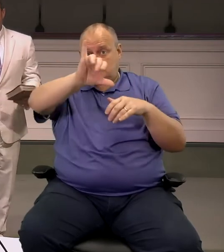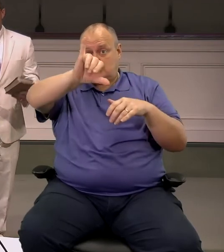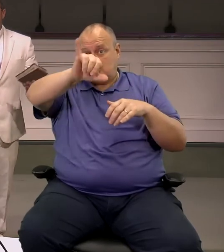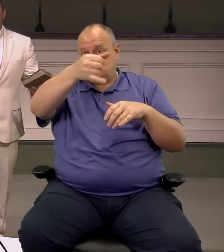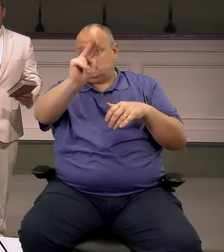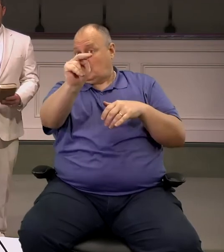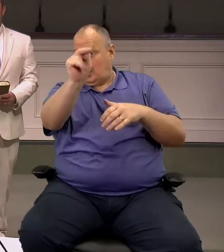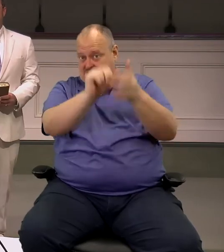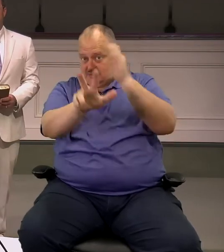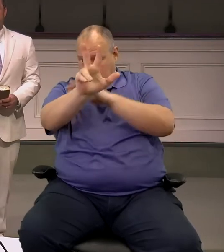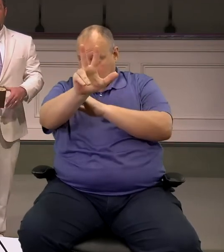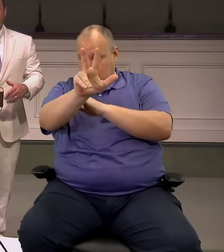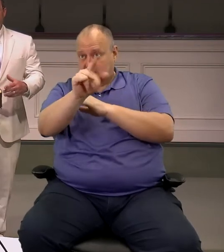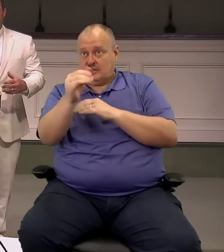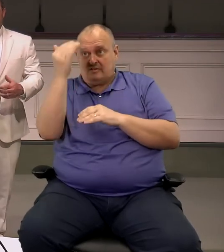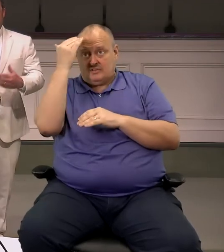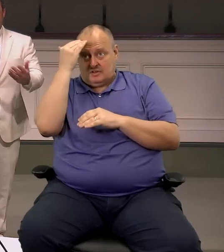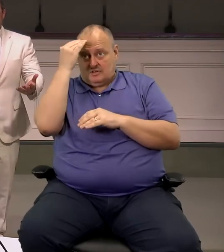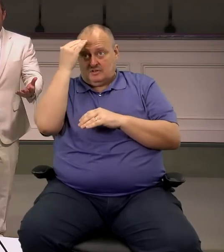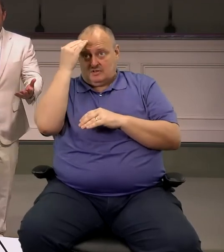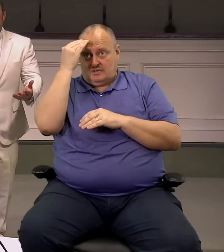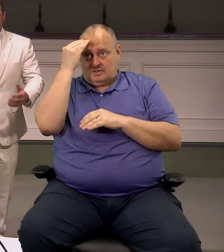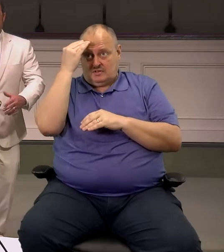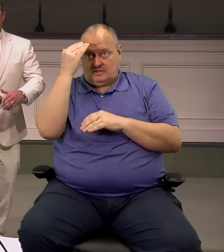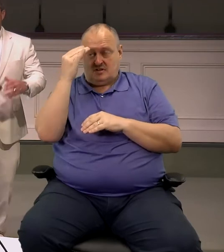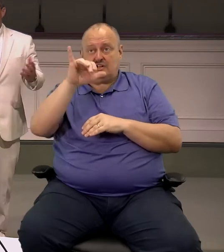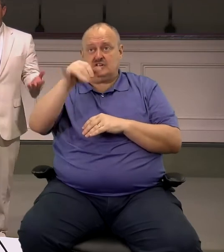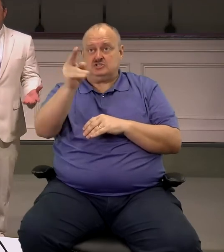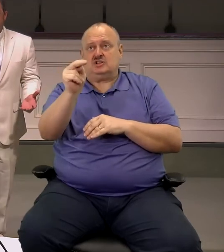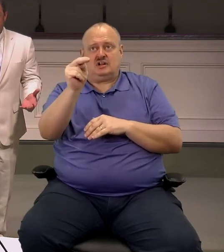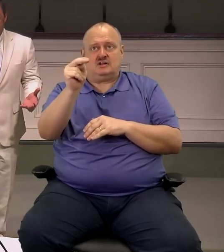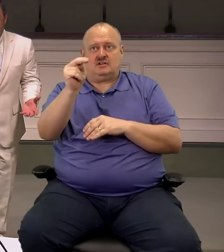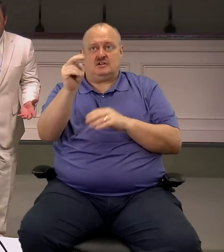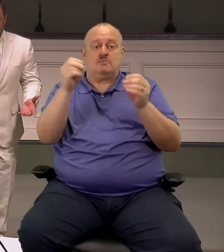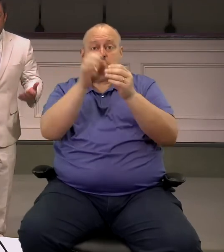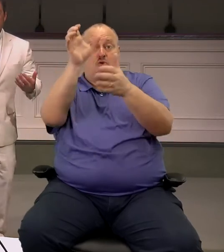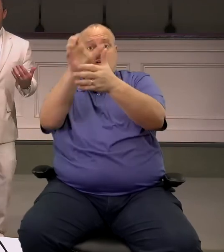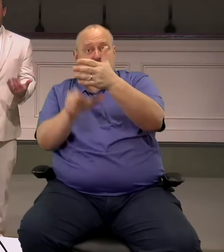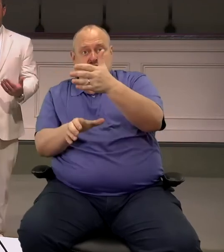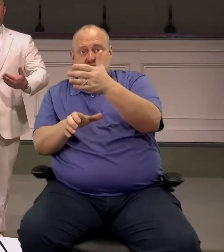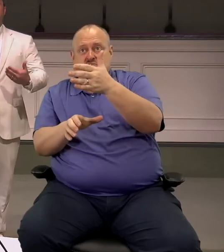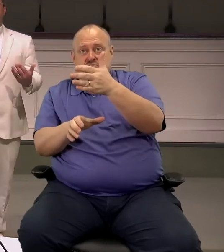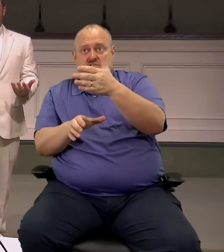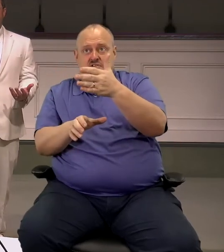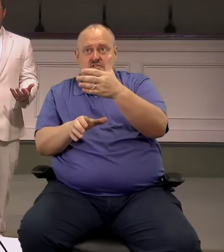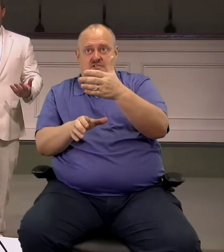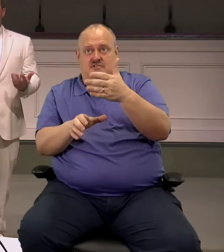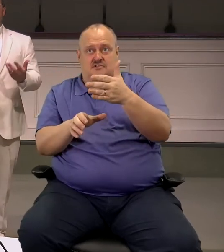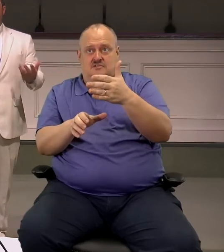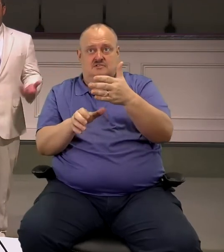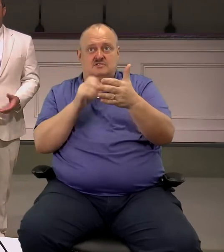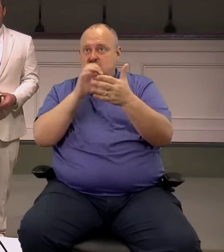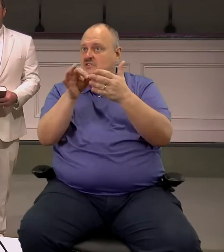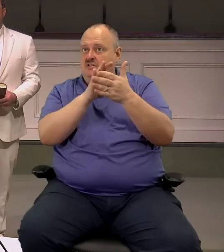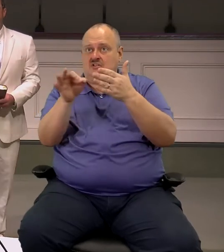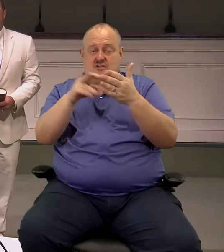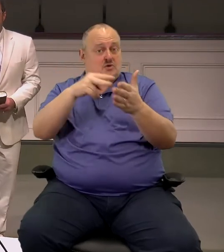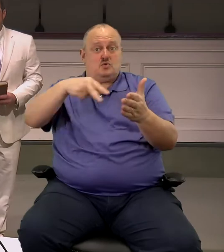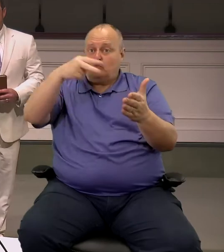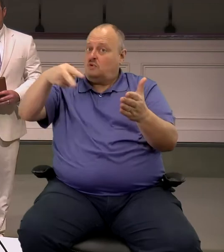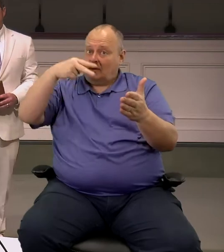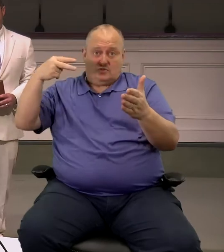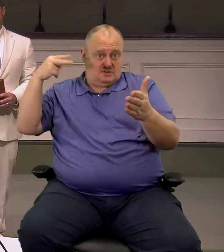those of you who are well-versed in Scripture, you know that the Gospel of John has a whole lot more chapters than three, and this is not an account of the resurrection